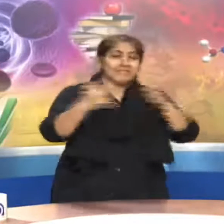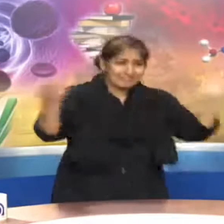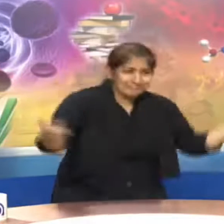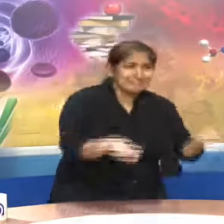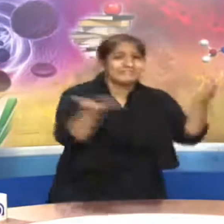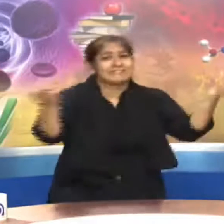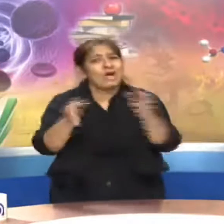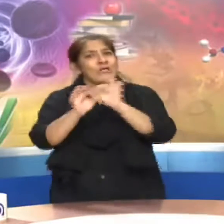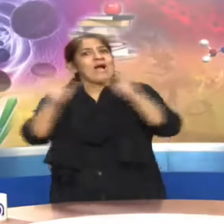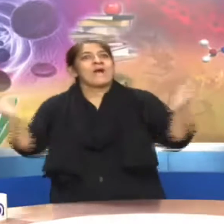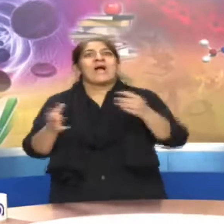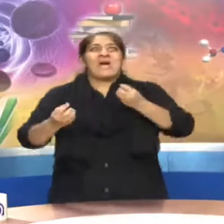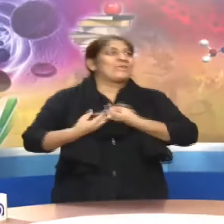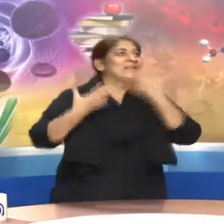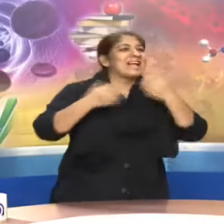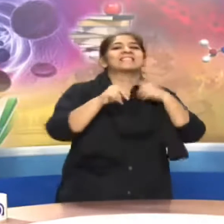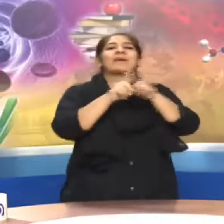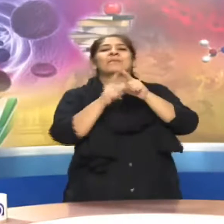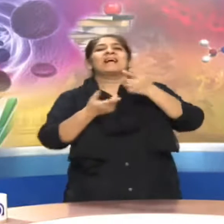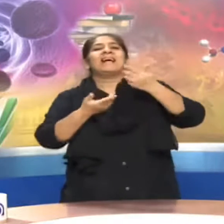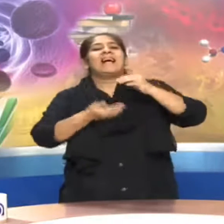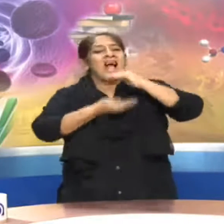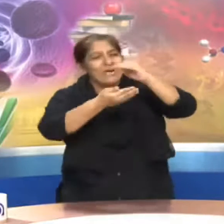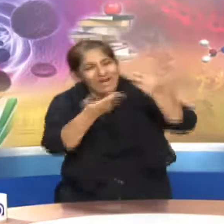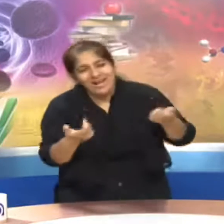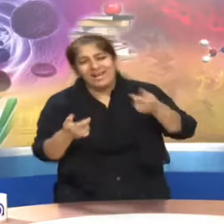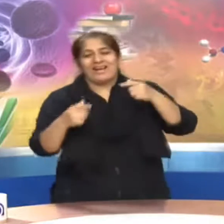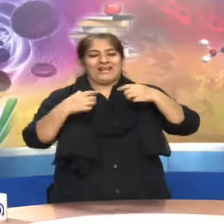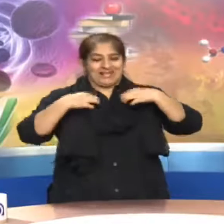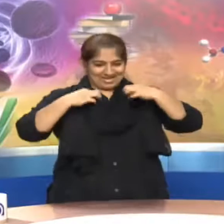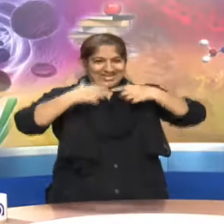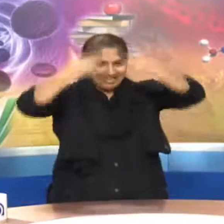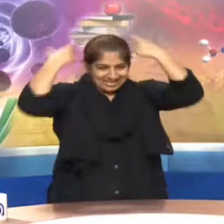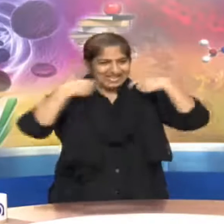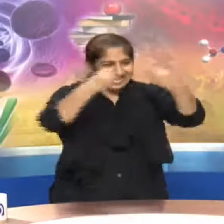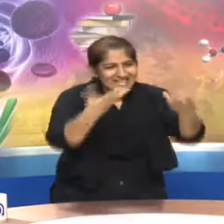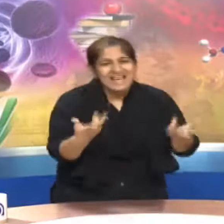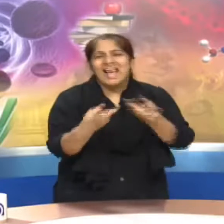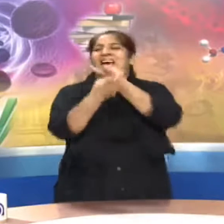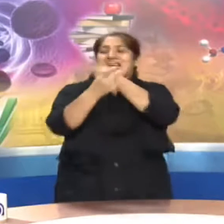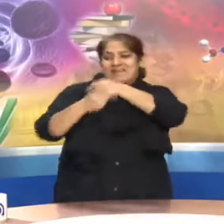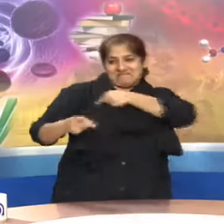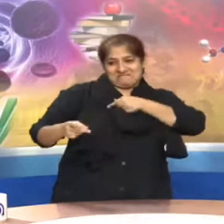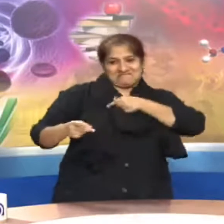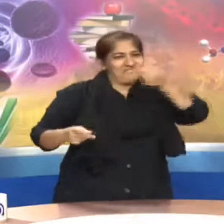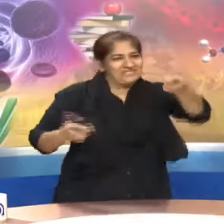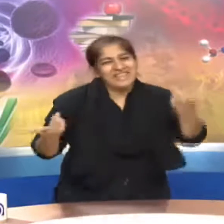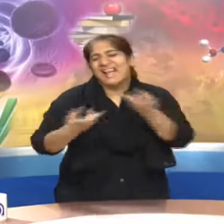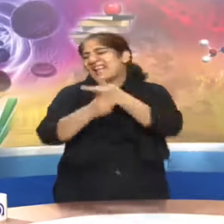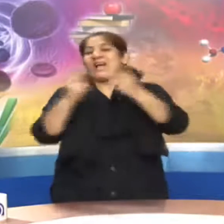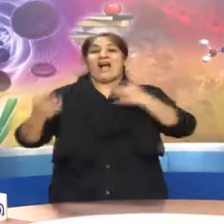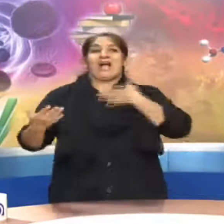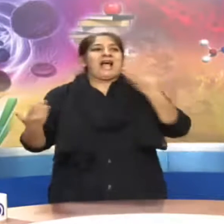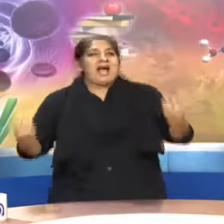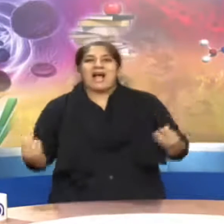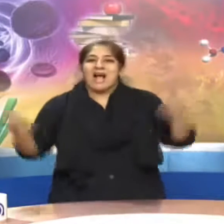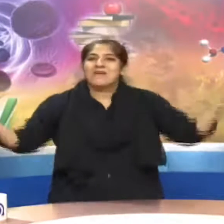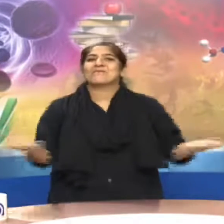We just want to get success with different kinds of work by giving award, by giving medals and different